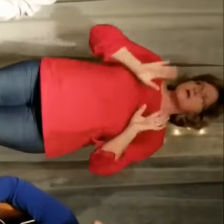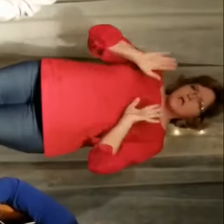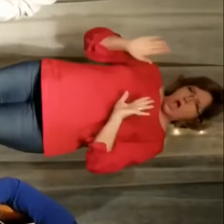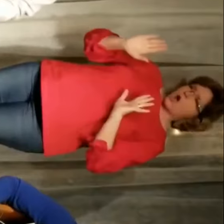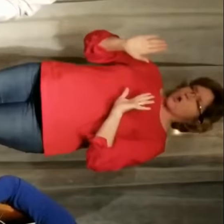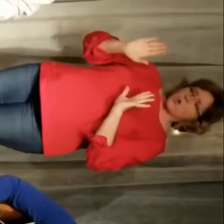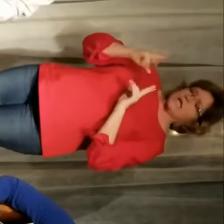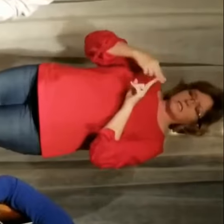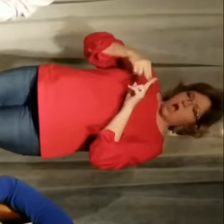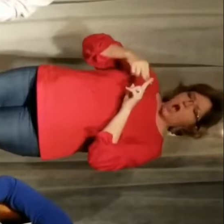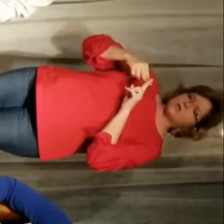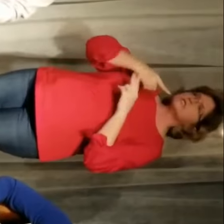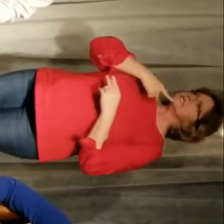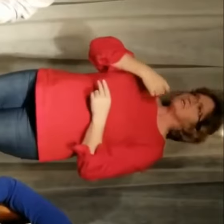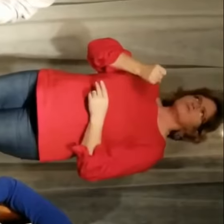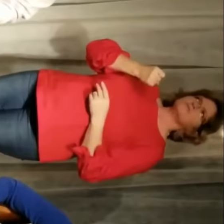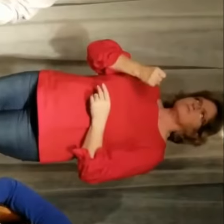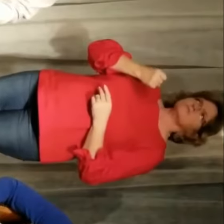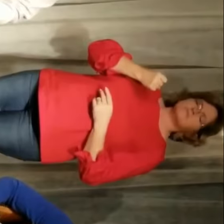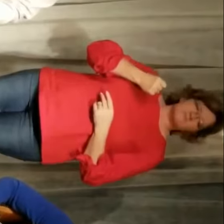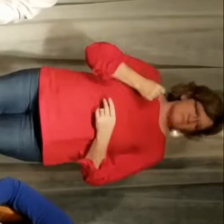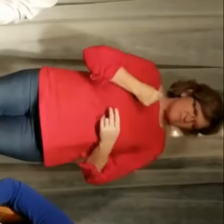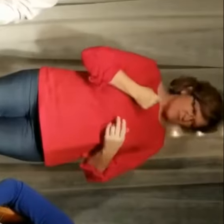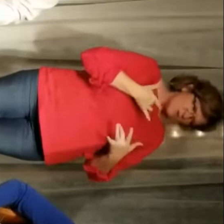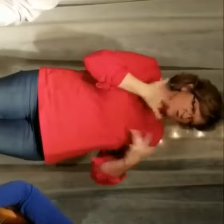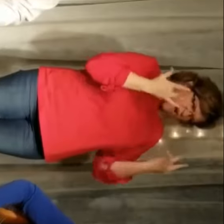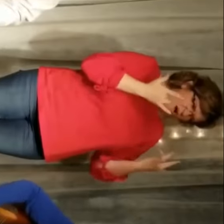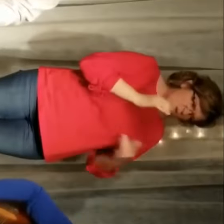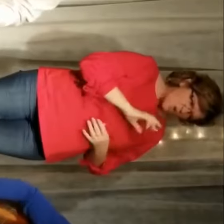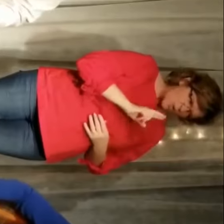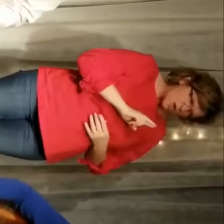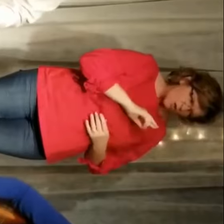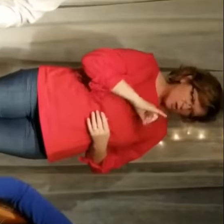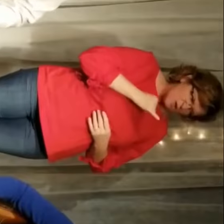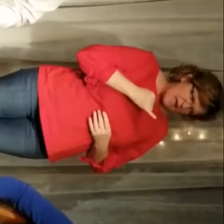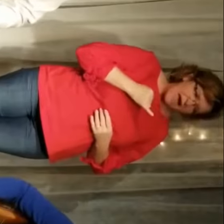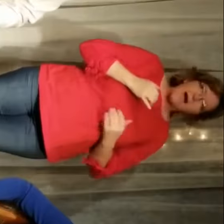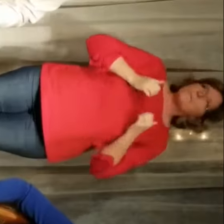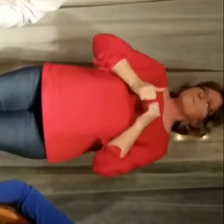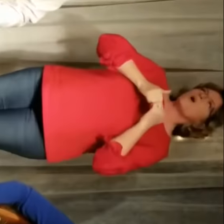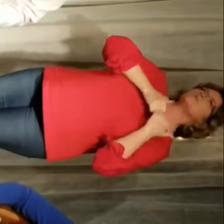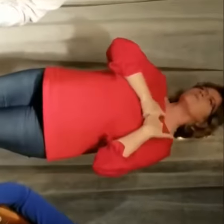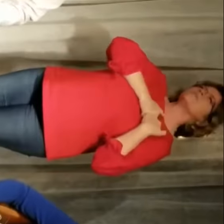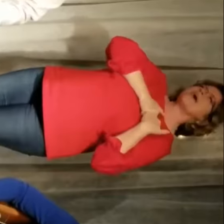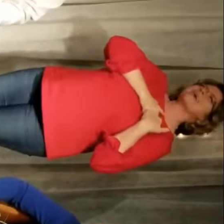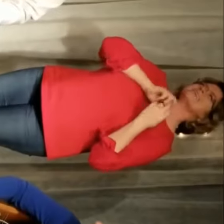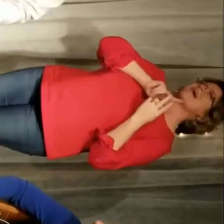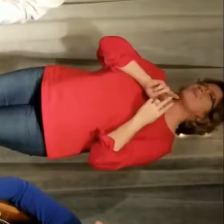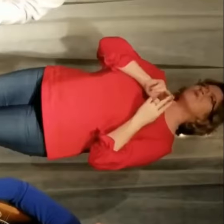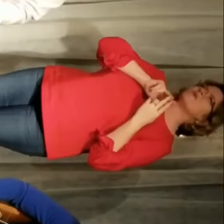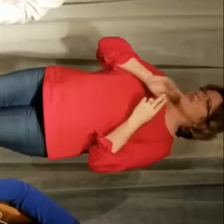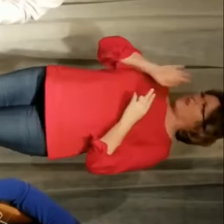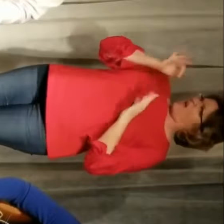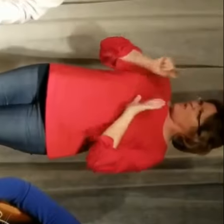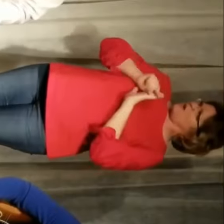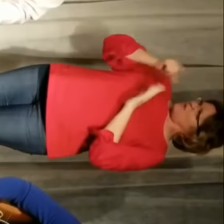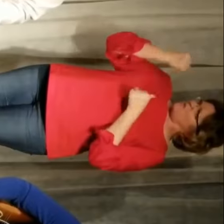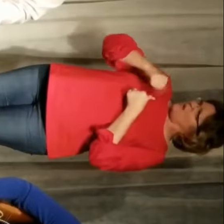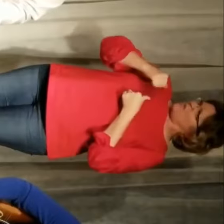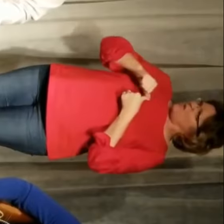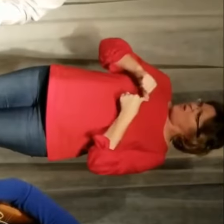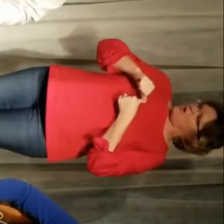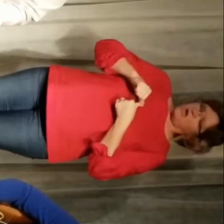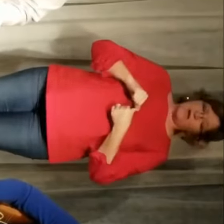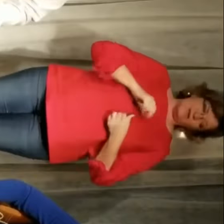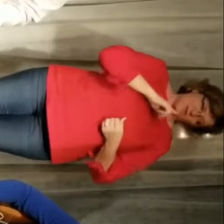intense. And what's with Romeo and Juliet? Most romantic couple of all time. Didn't you pass 9th grade? Sure. You